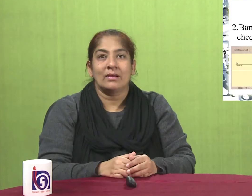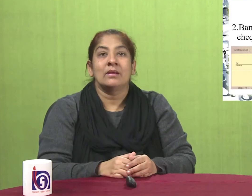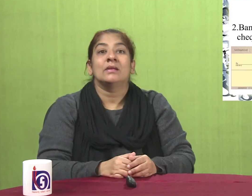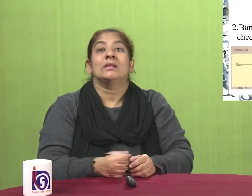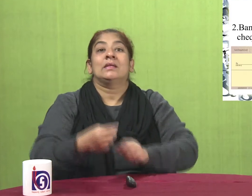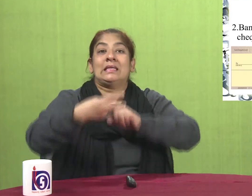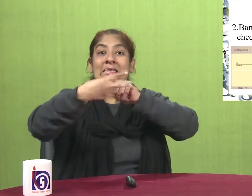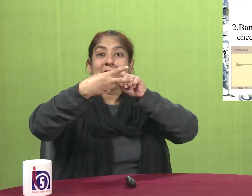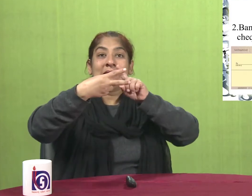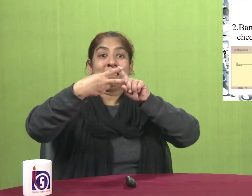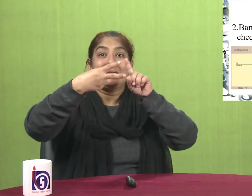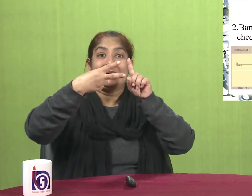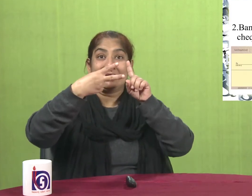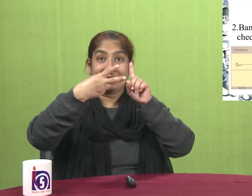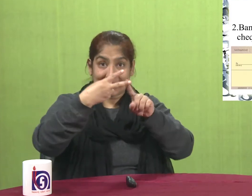The second is